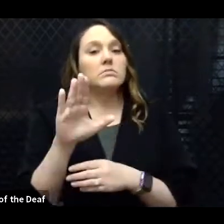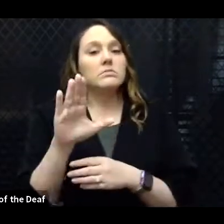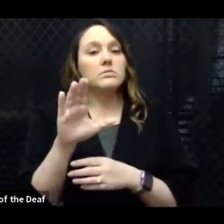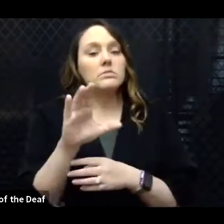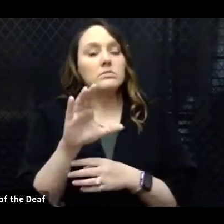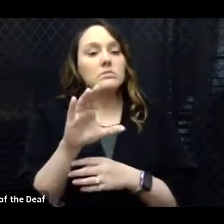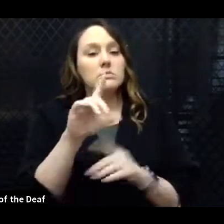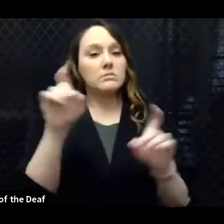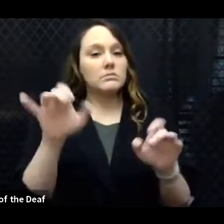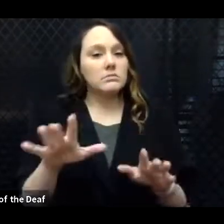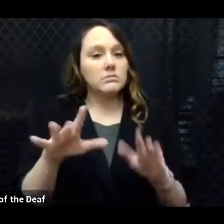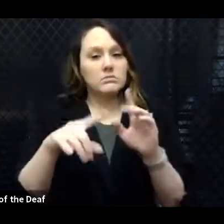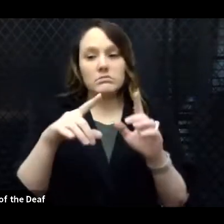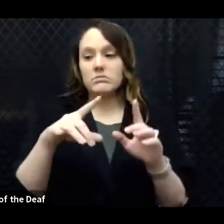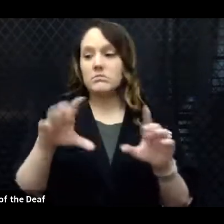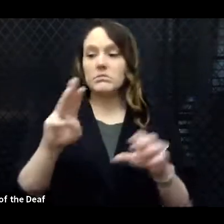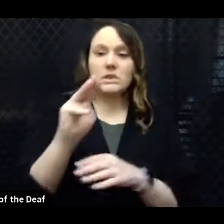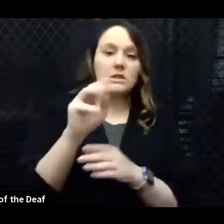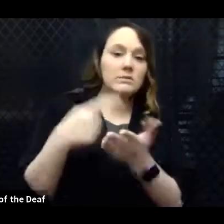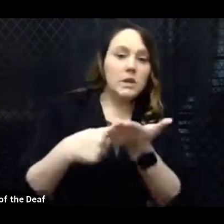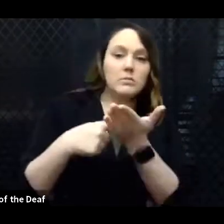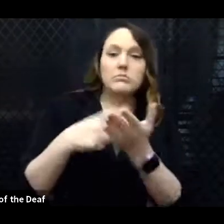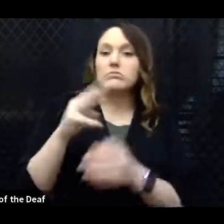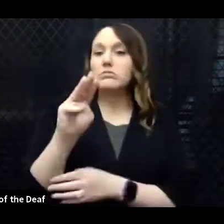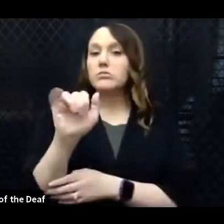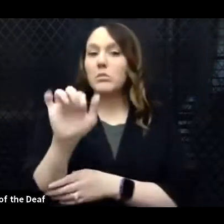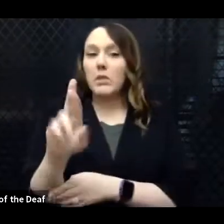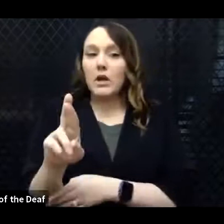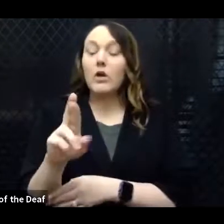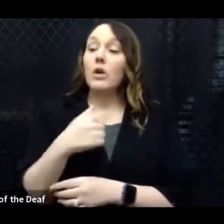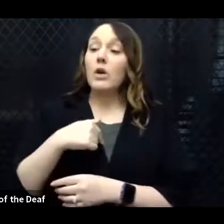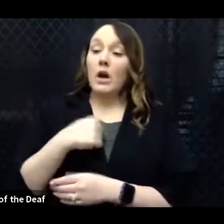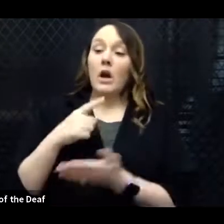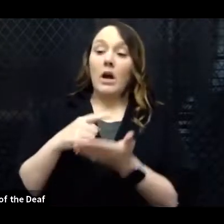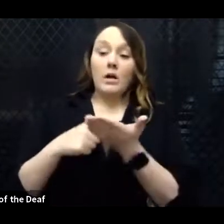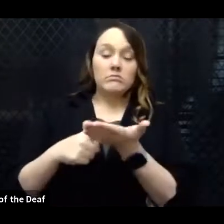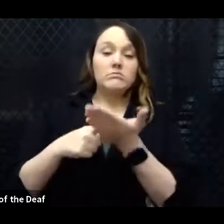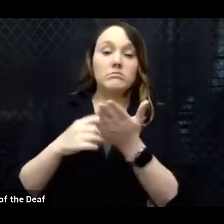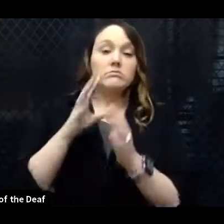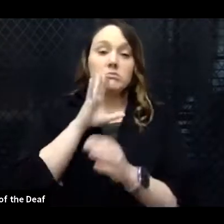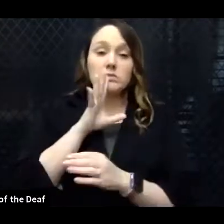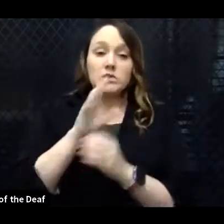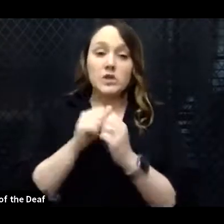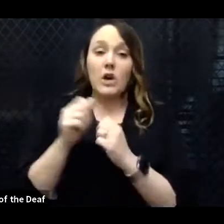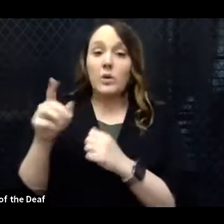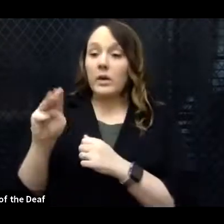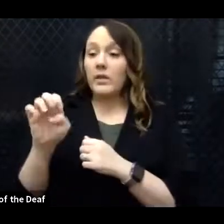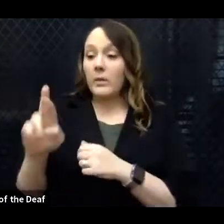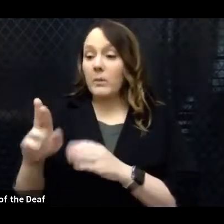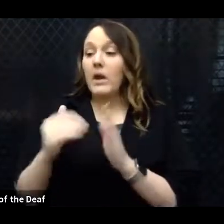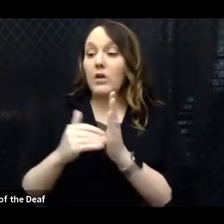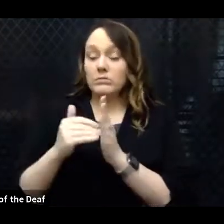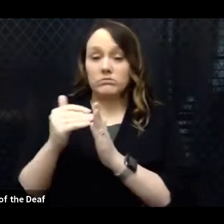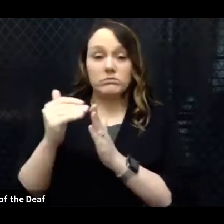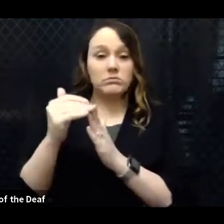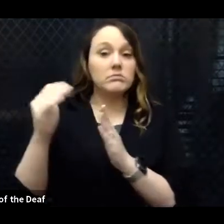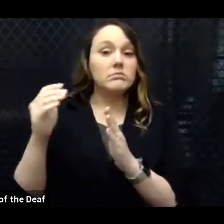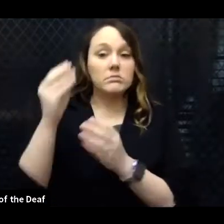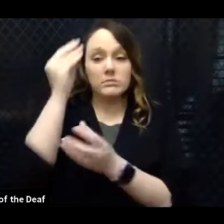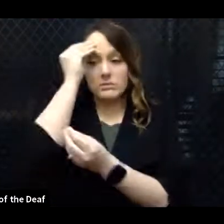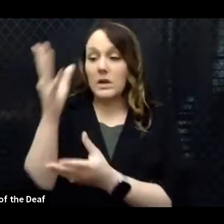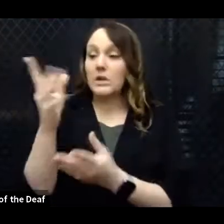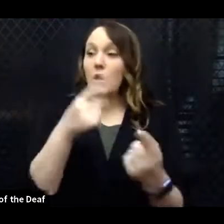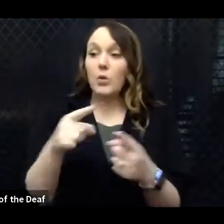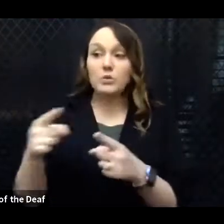I talk with the mayor regularly and talk with Brian Hare, our chief of staff, more regularly than that, keeping up to date on what's going